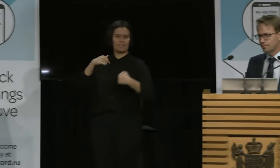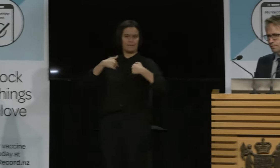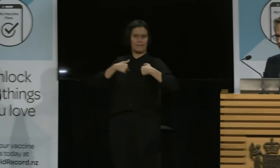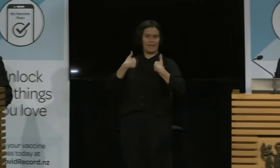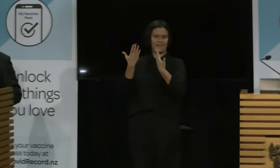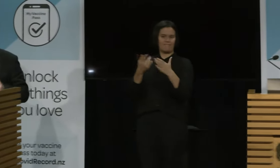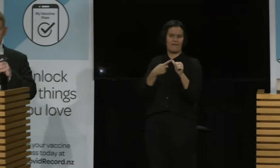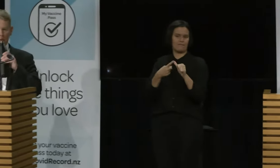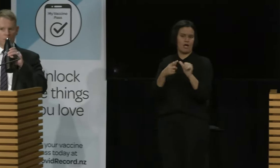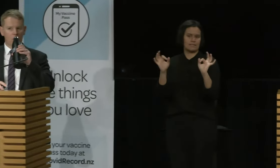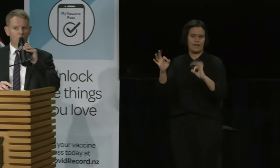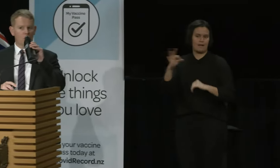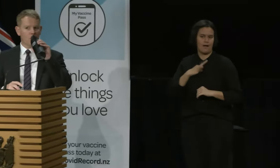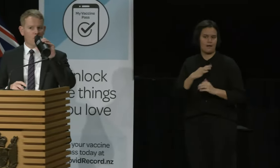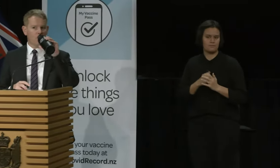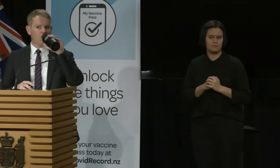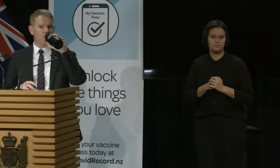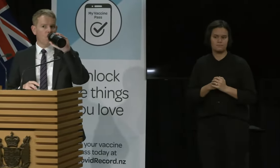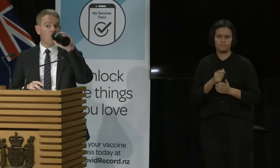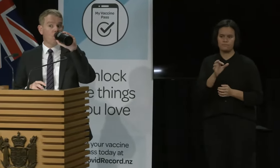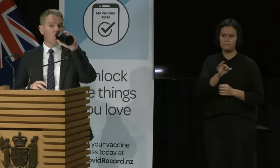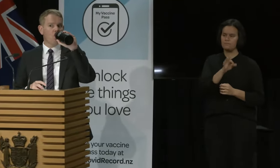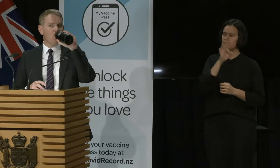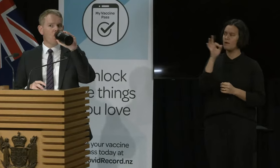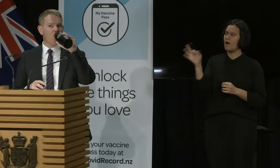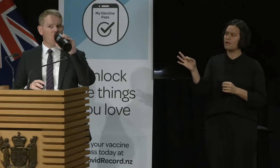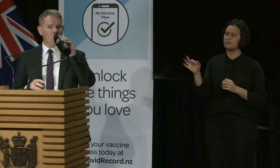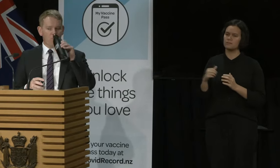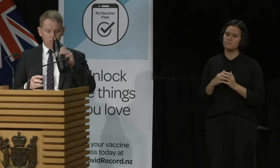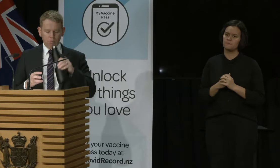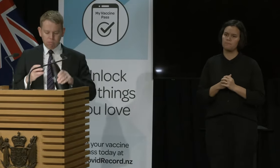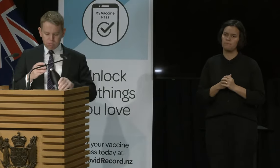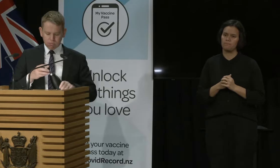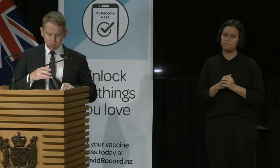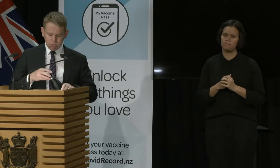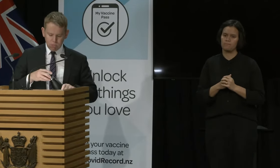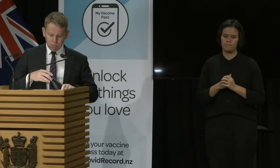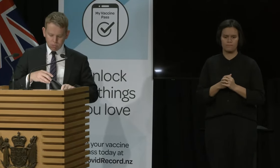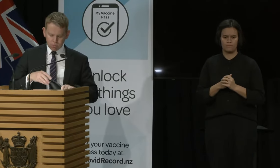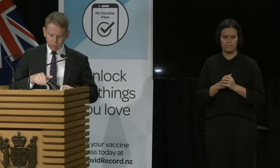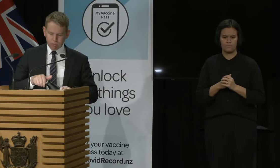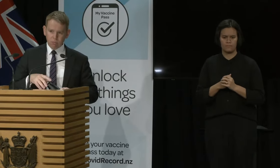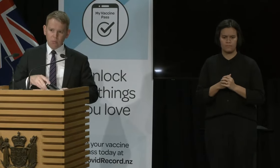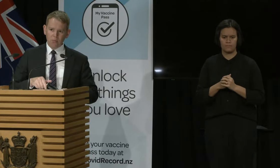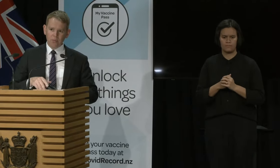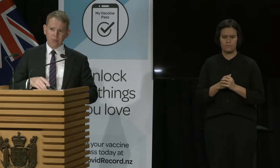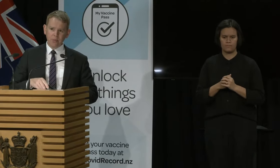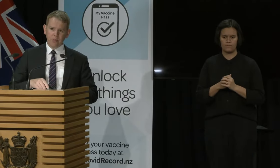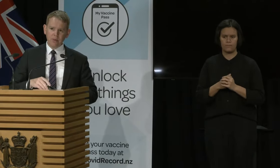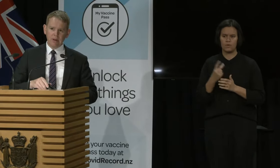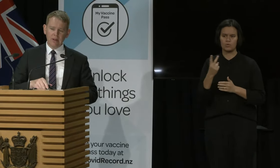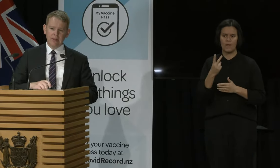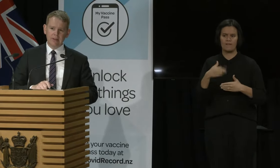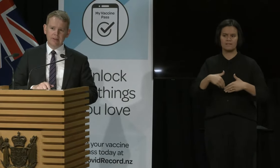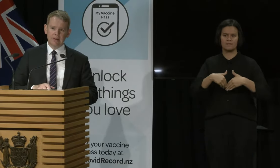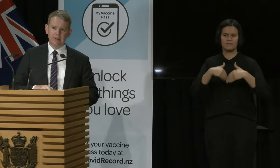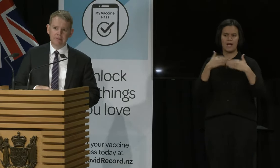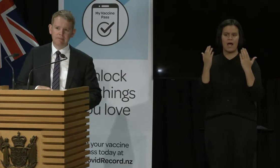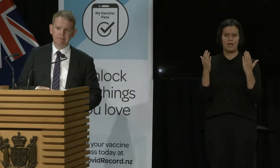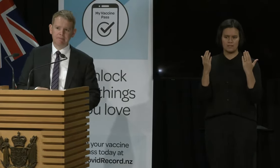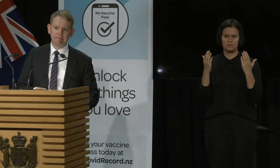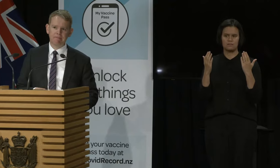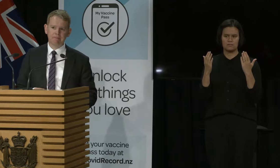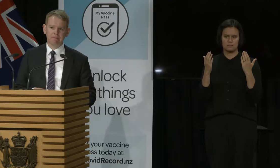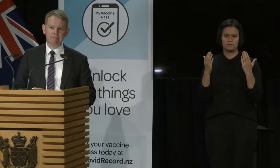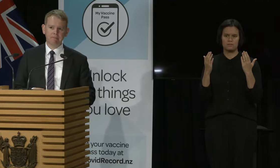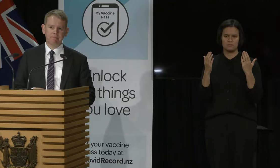There's been about a long list of location interests for the last 12 days. How likely was it that these cases were